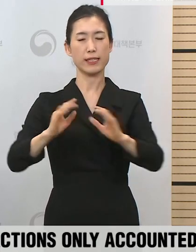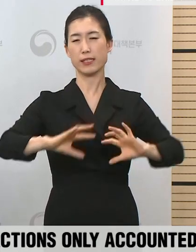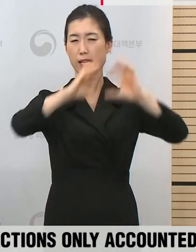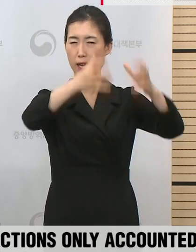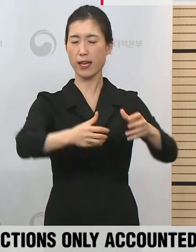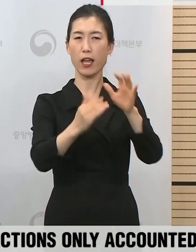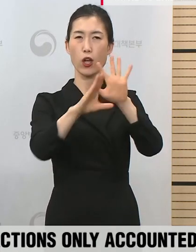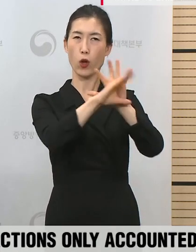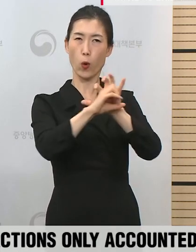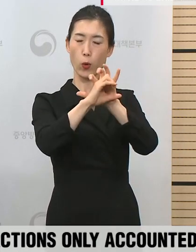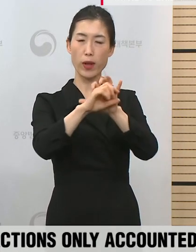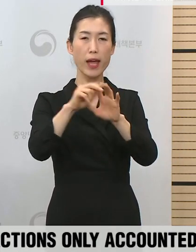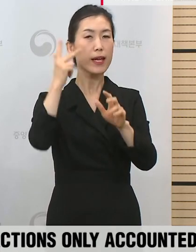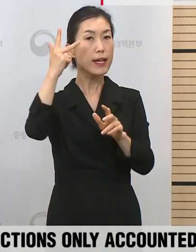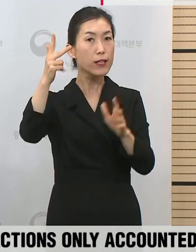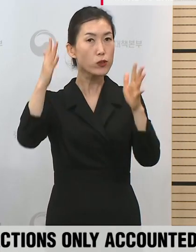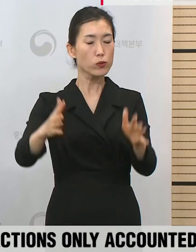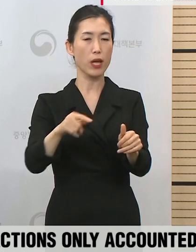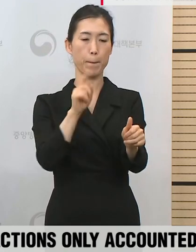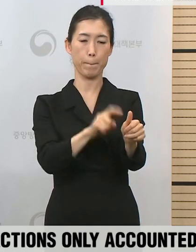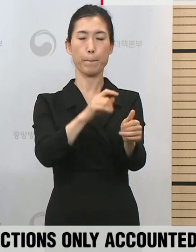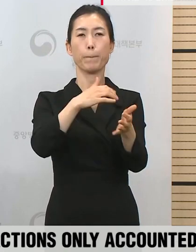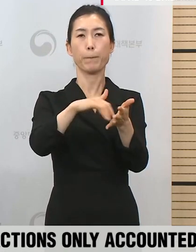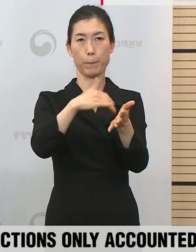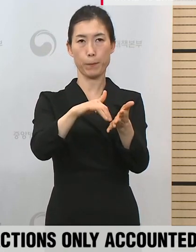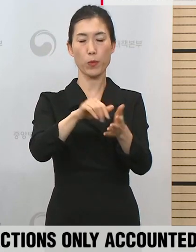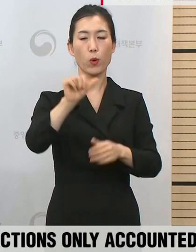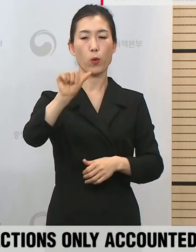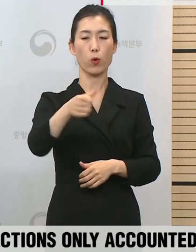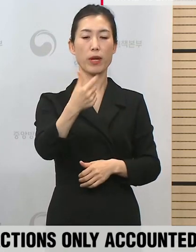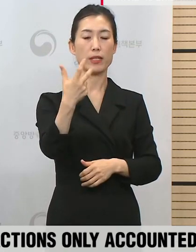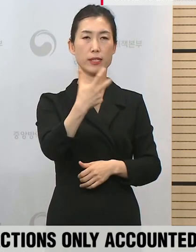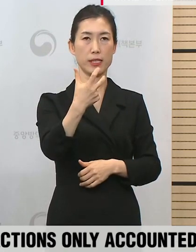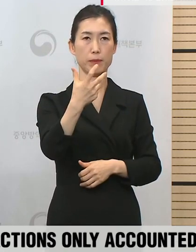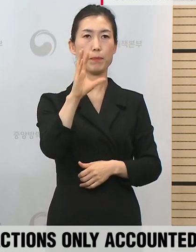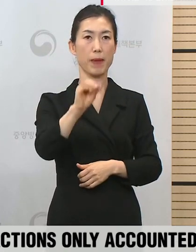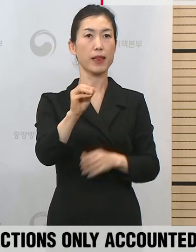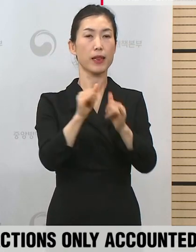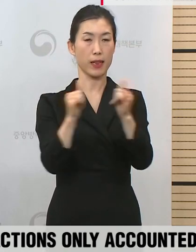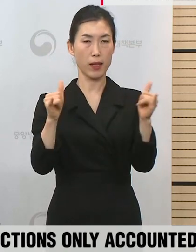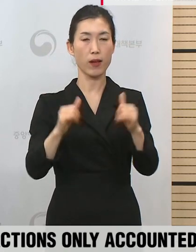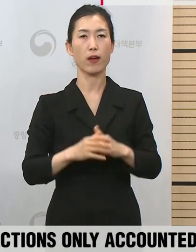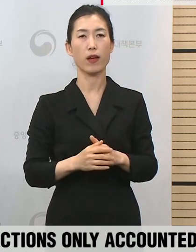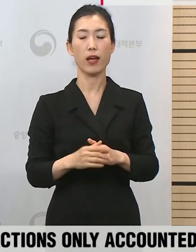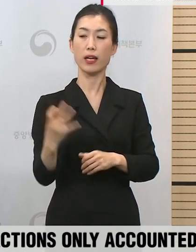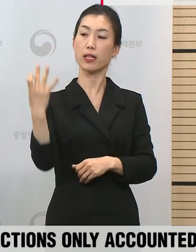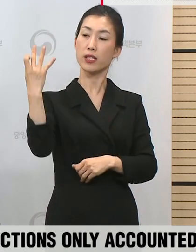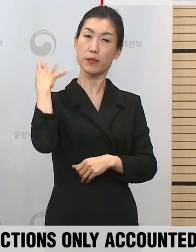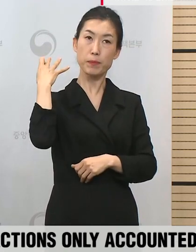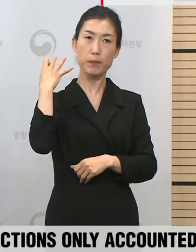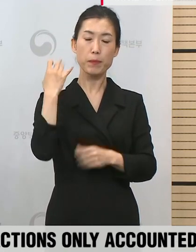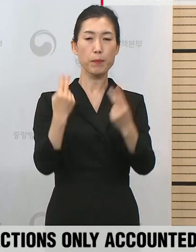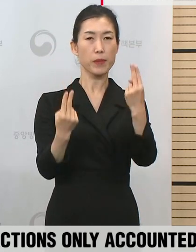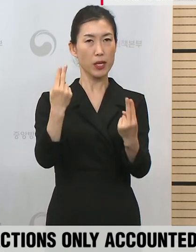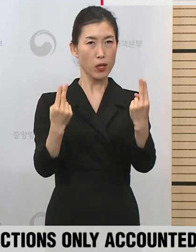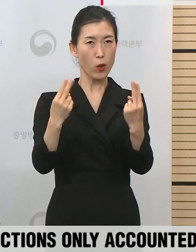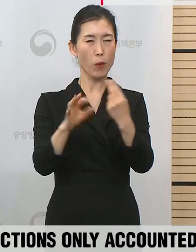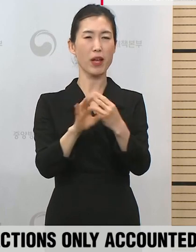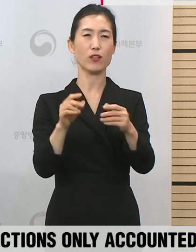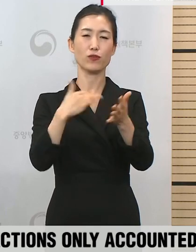26th of April to the 2nd of May, we have seen that there have been